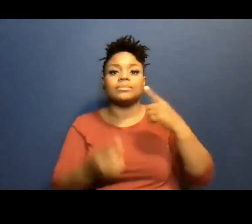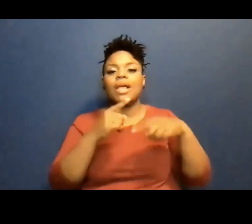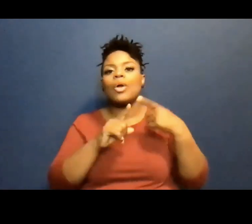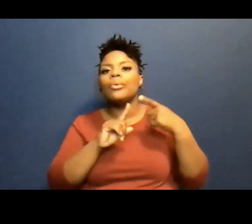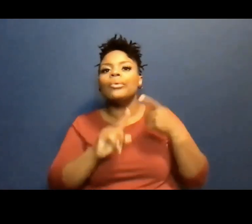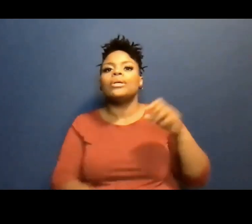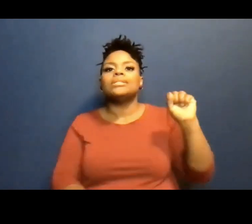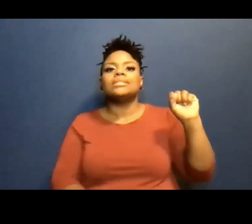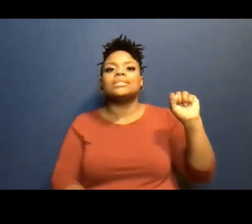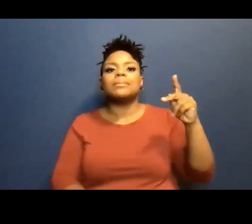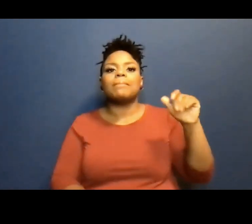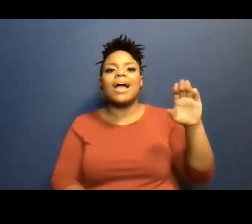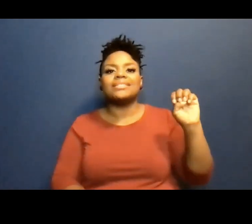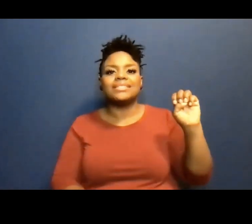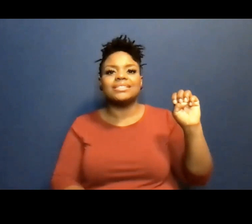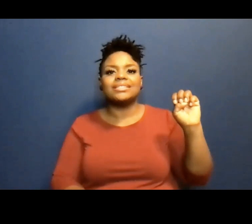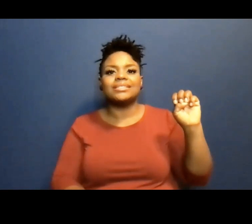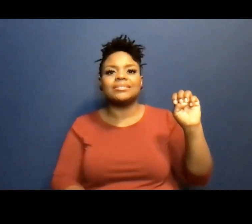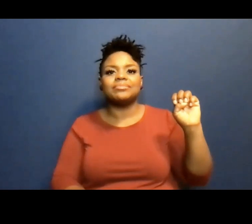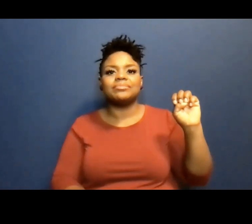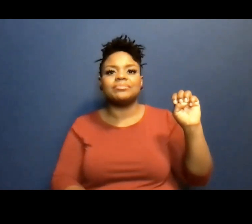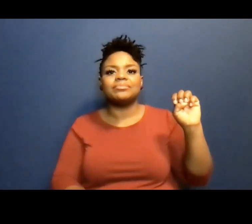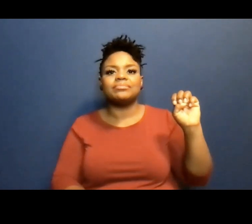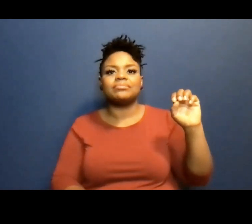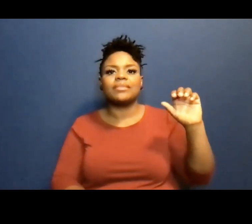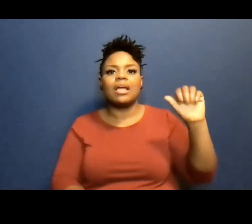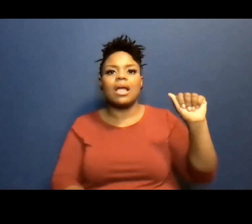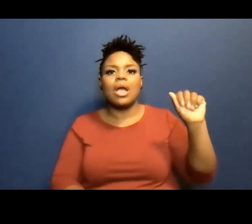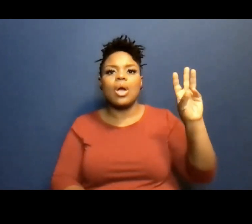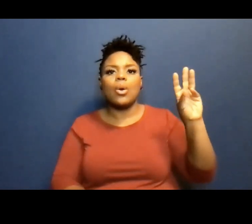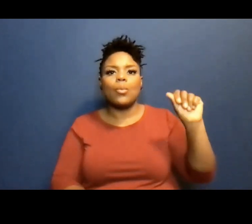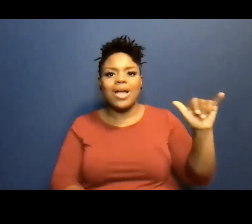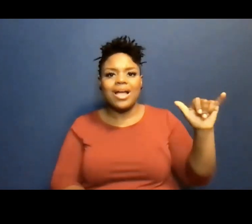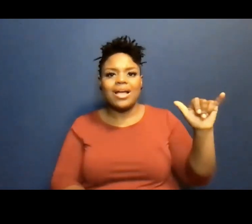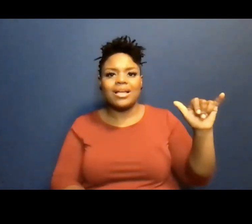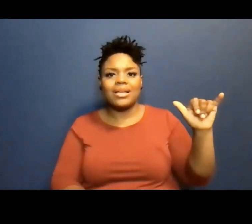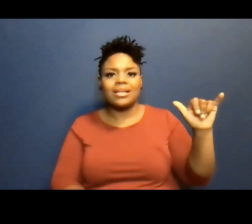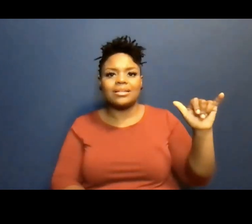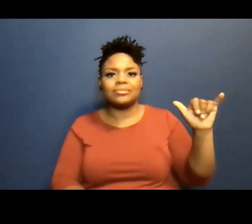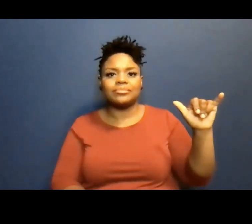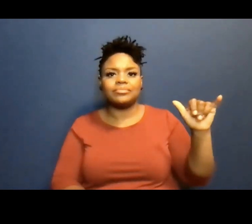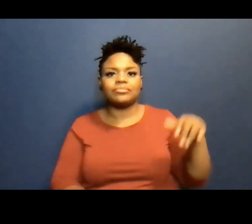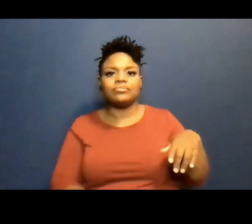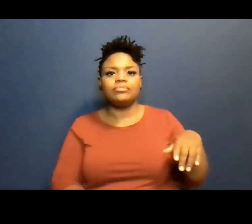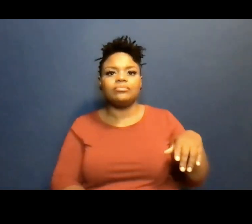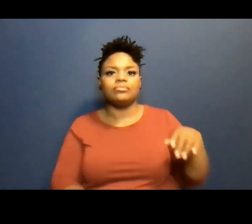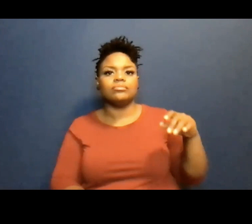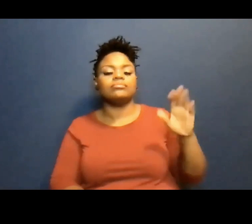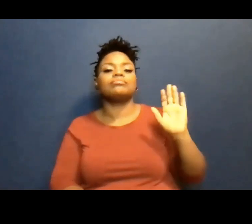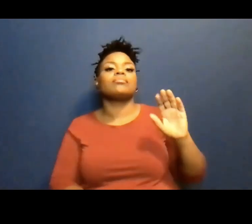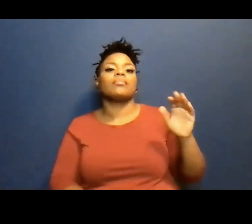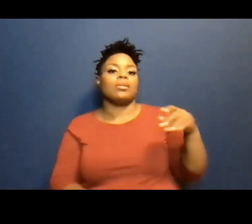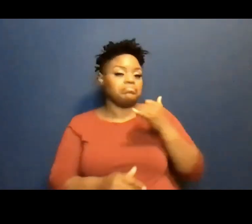I watched it thinking, oh, this is about, space travel, it's about Mars. But there was a lot